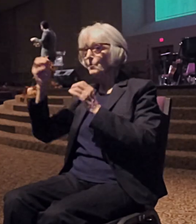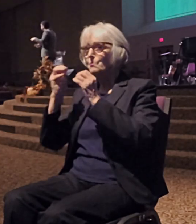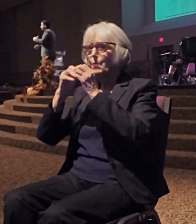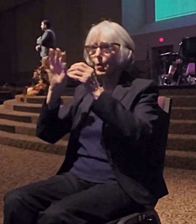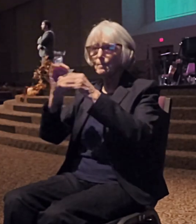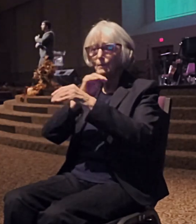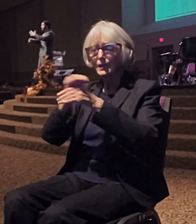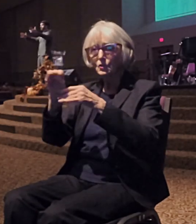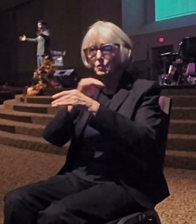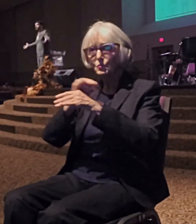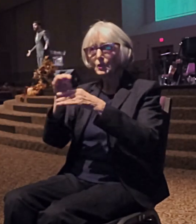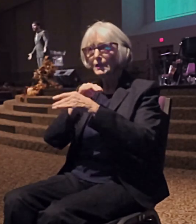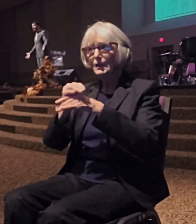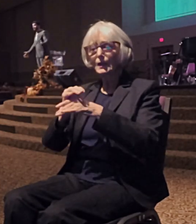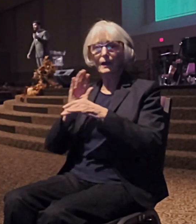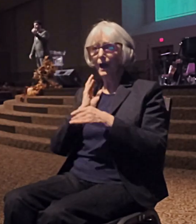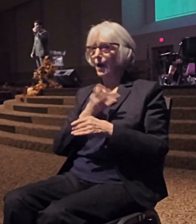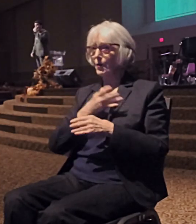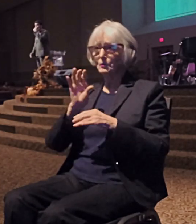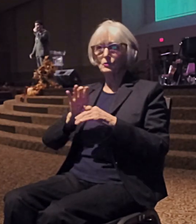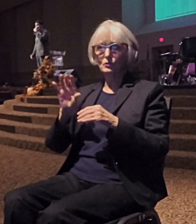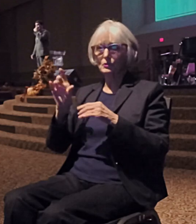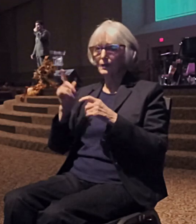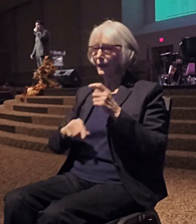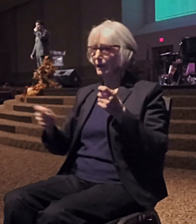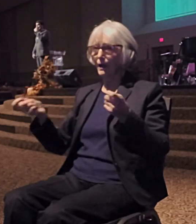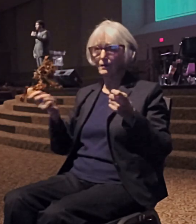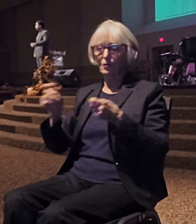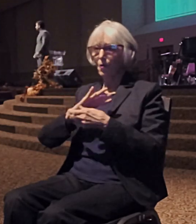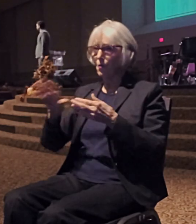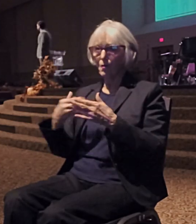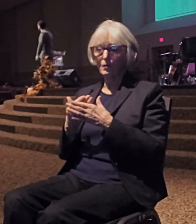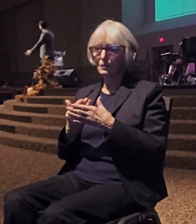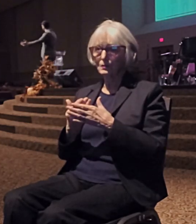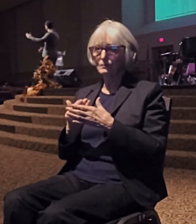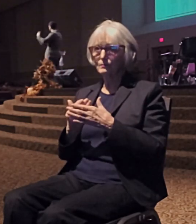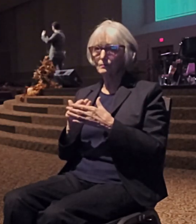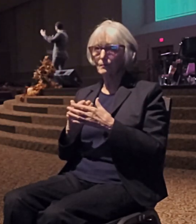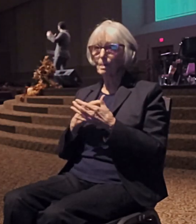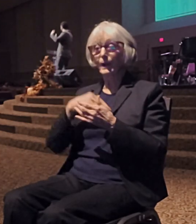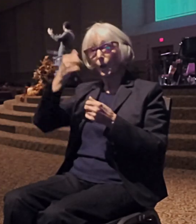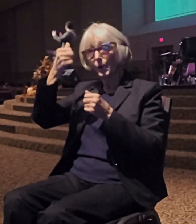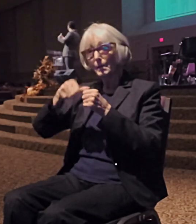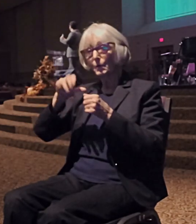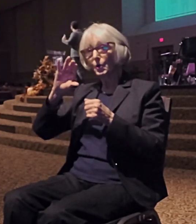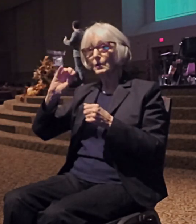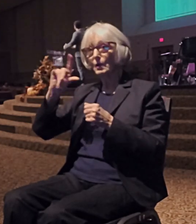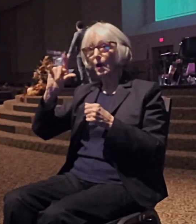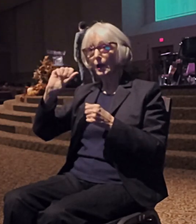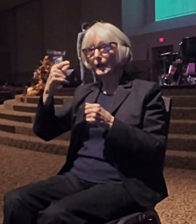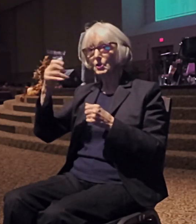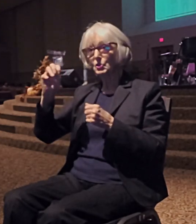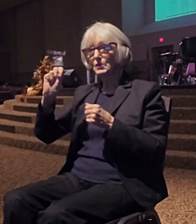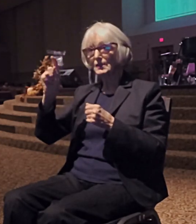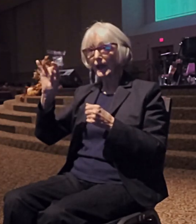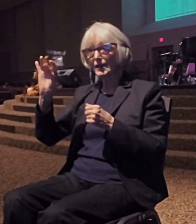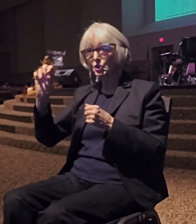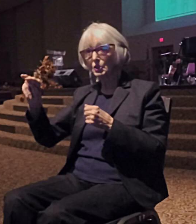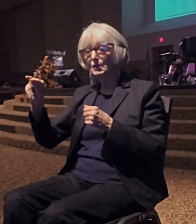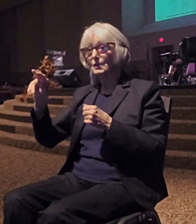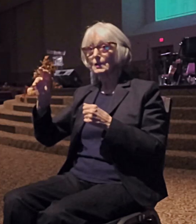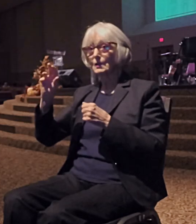be done than even what our church could handle. I remember at College Station, the other college pastors, we did